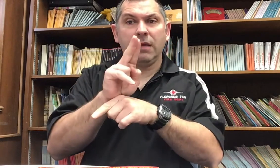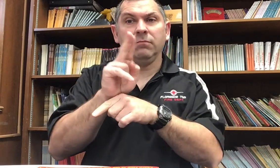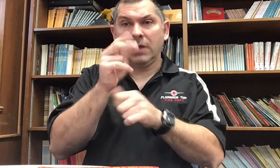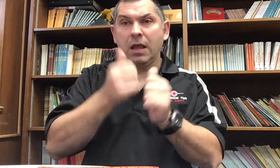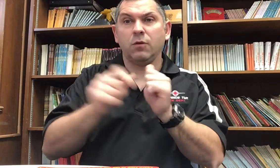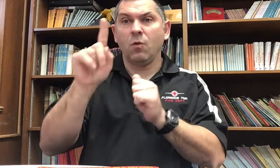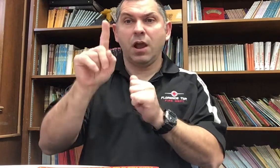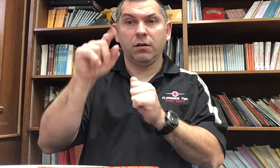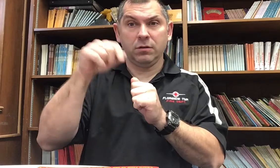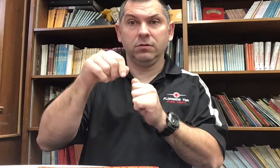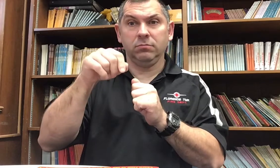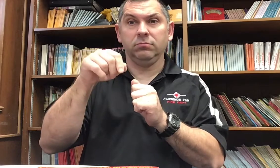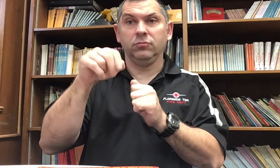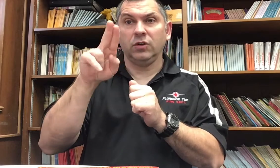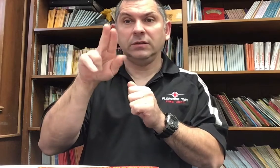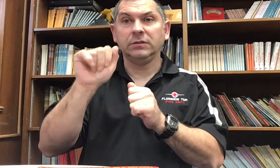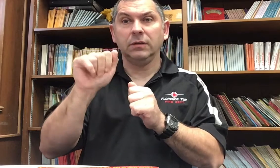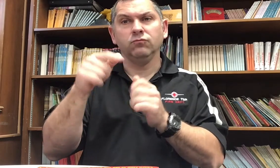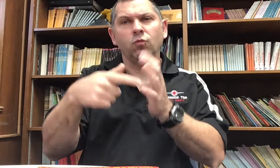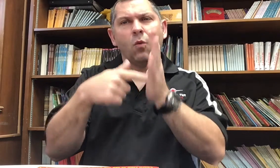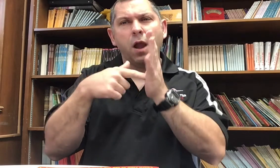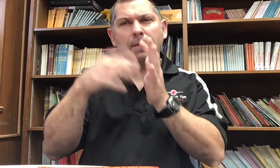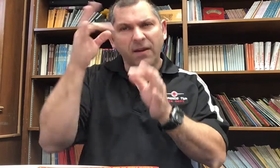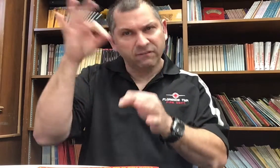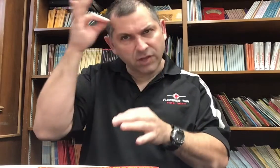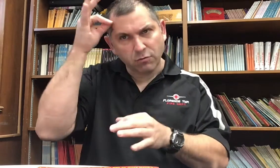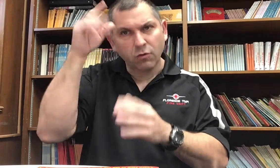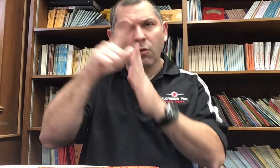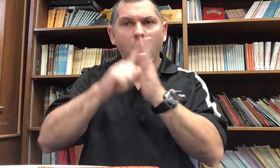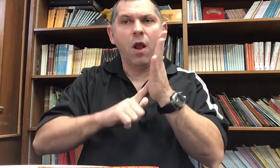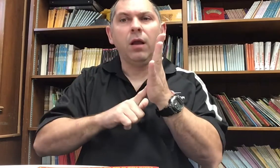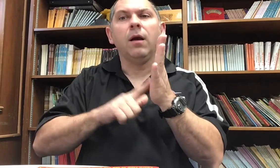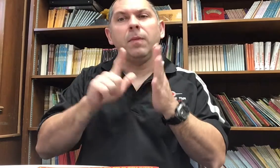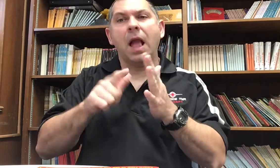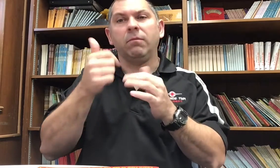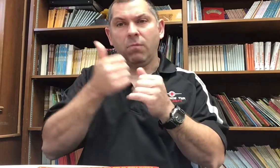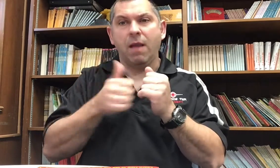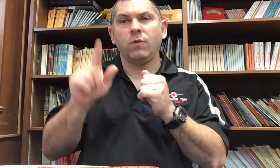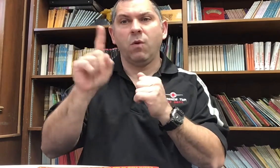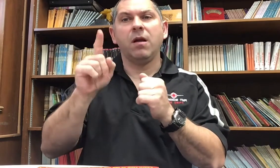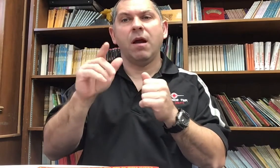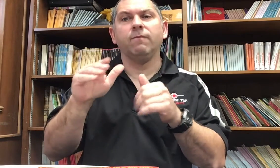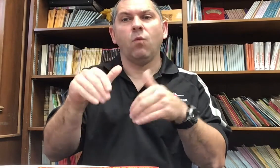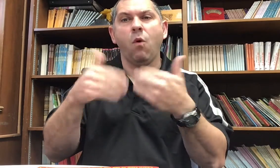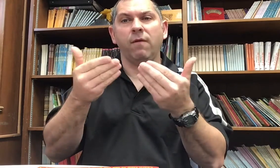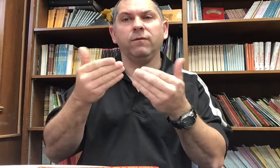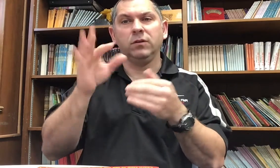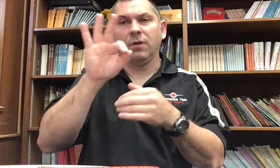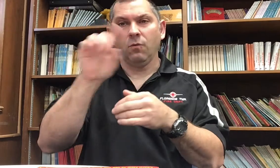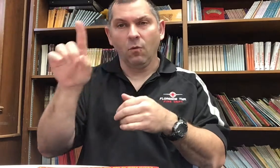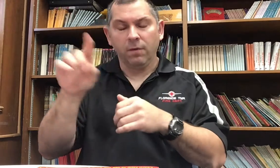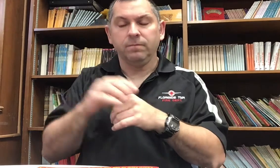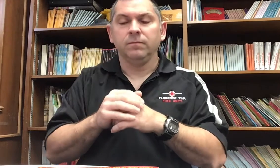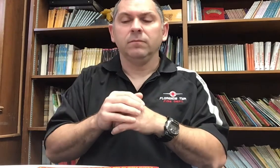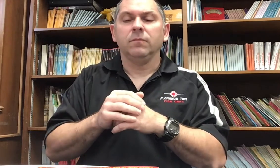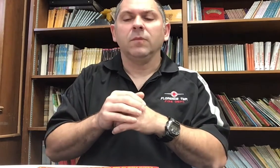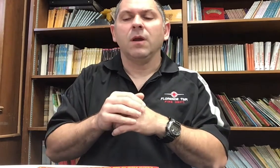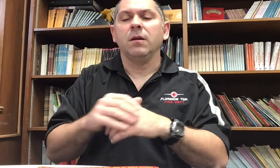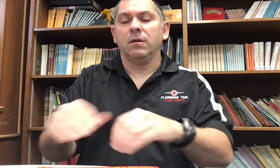to call all over the United States. It's a federal law that everyone has to have